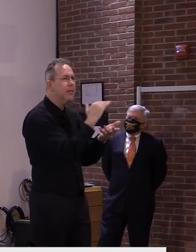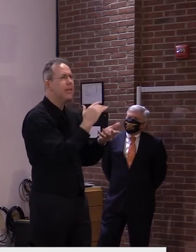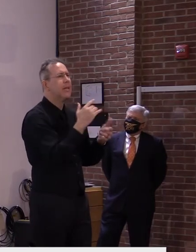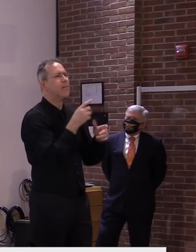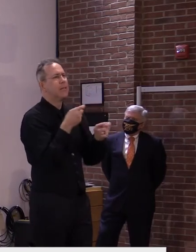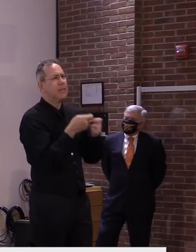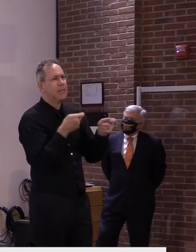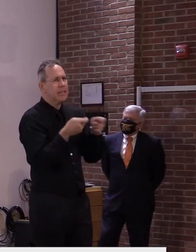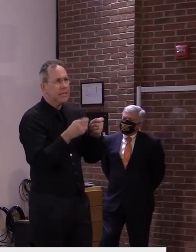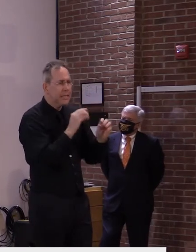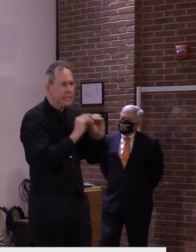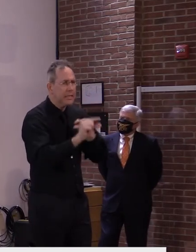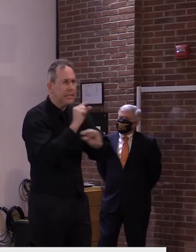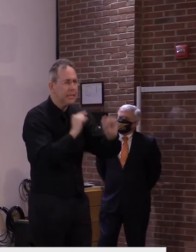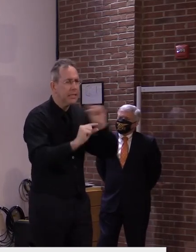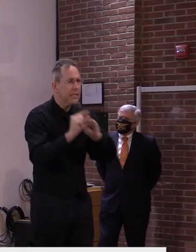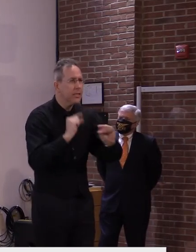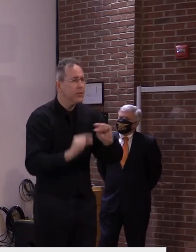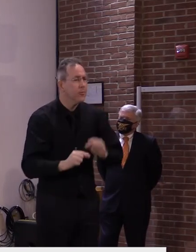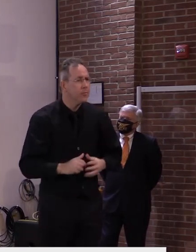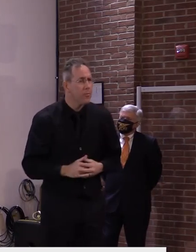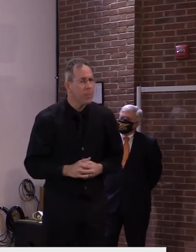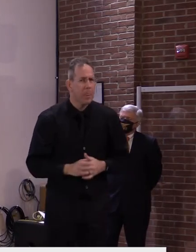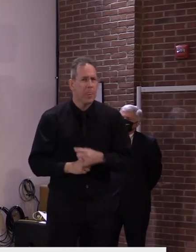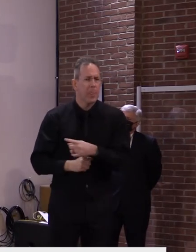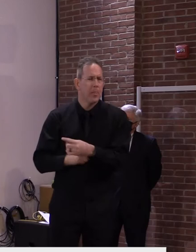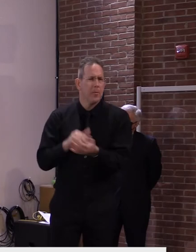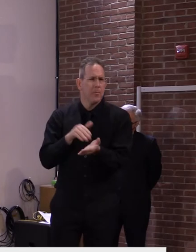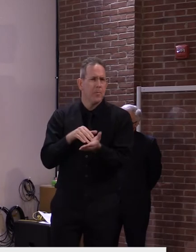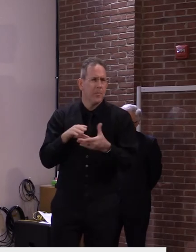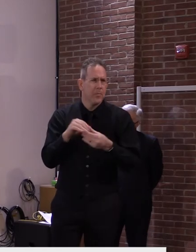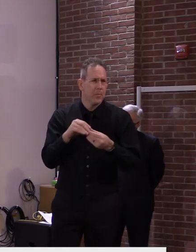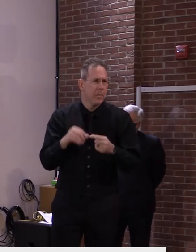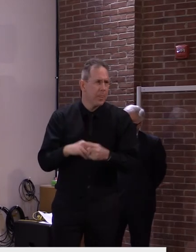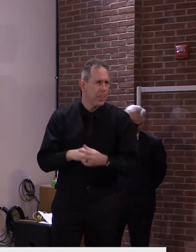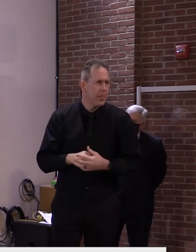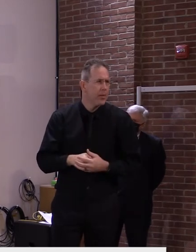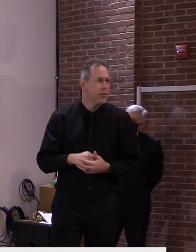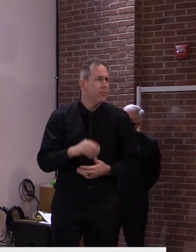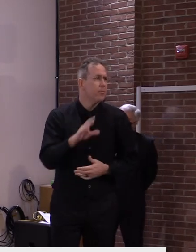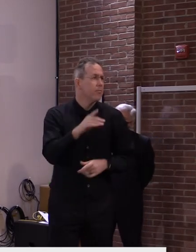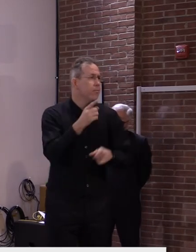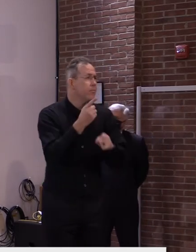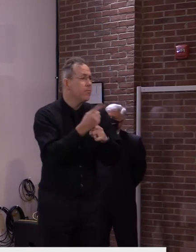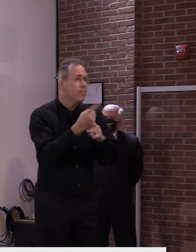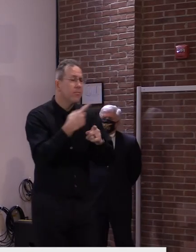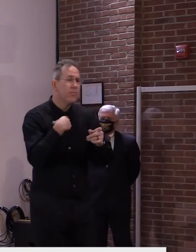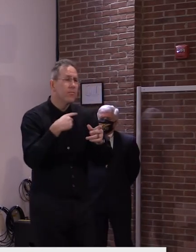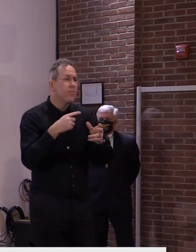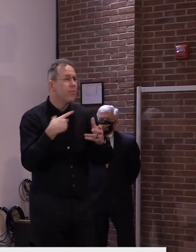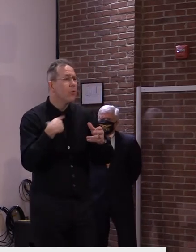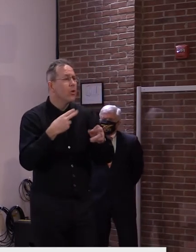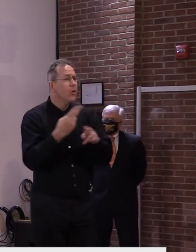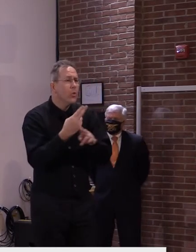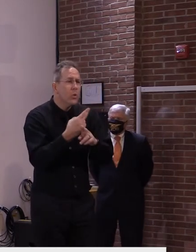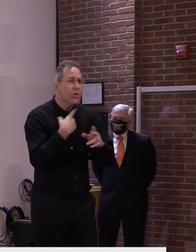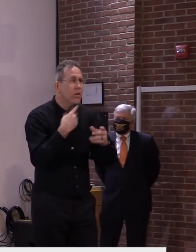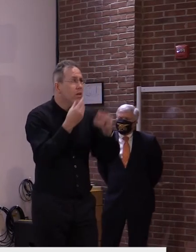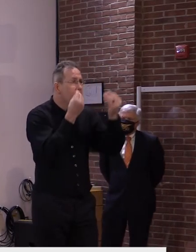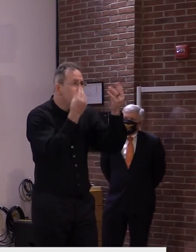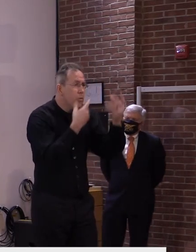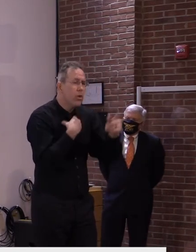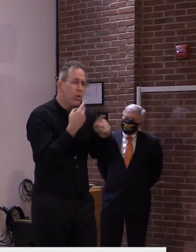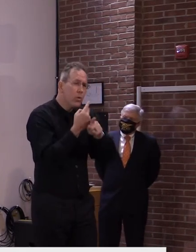And just to reiterate, we're using the data, we're using the age, and we're using the percentage of deaths that occur in